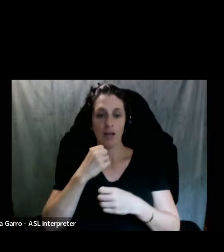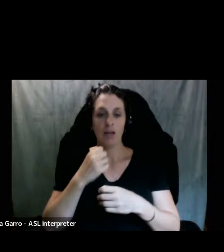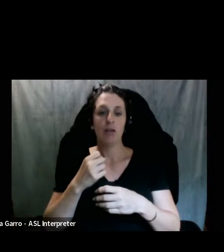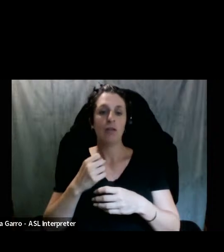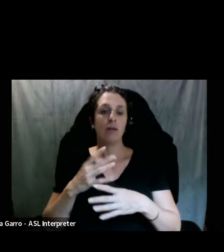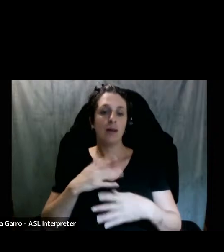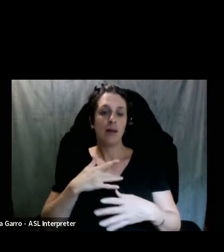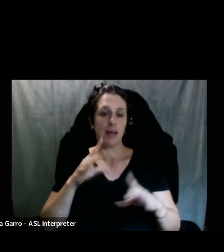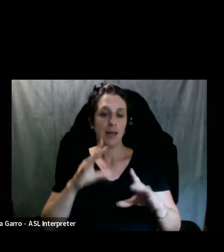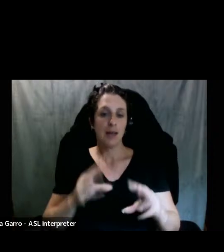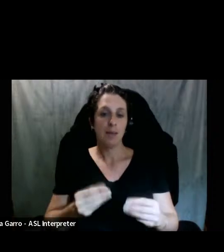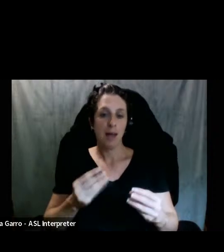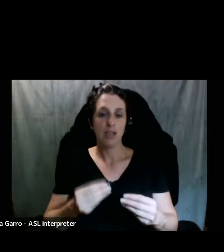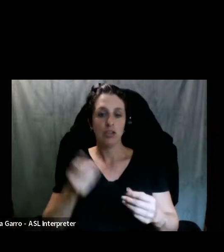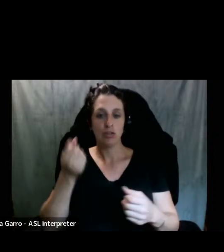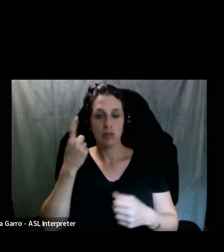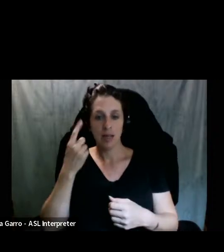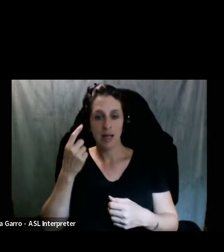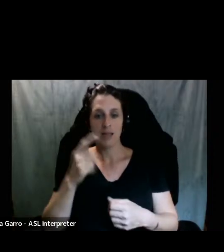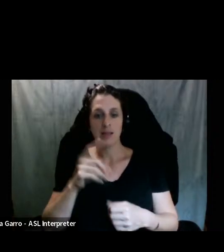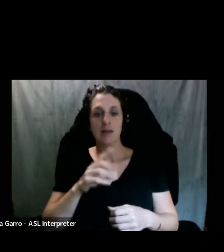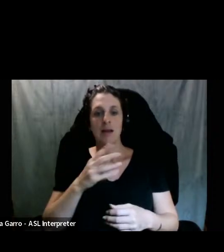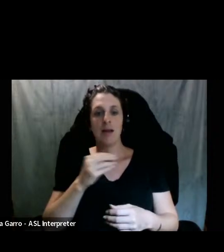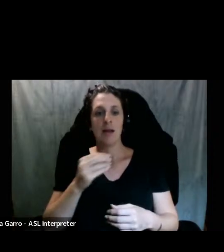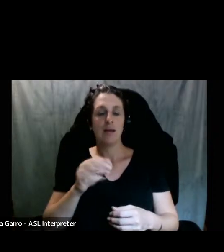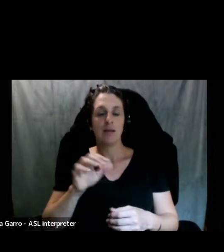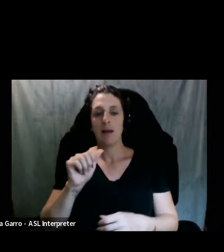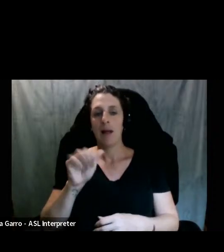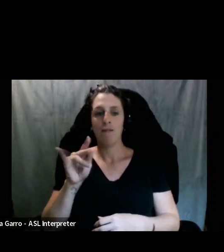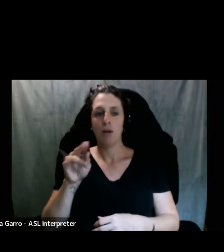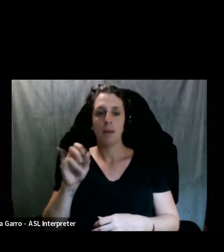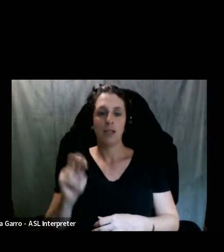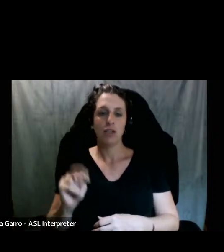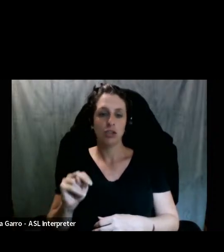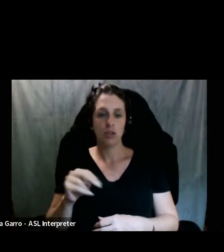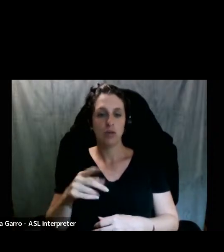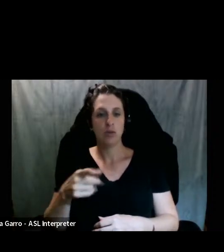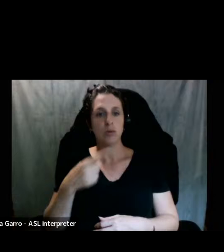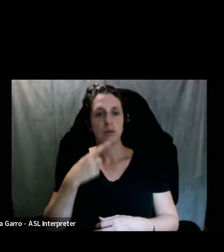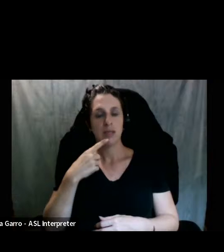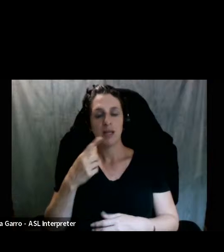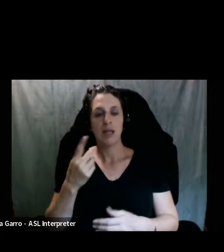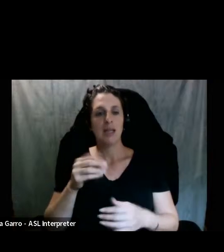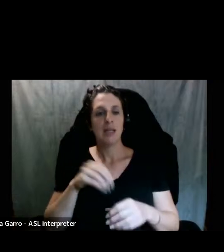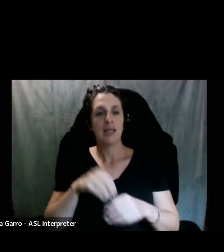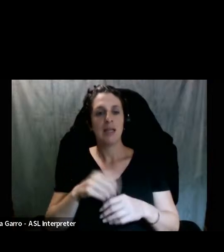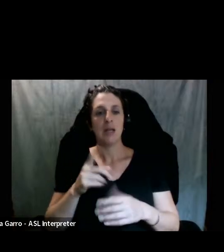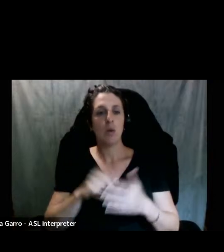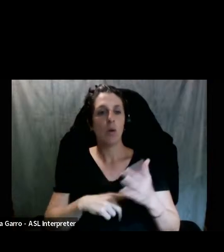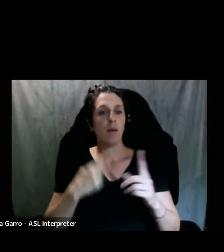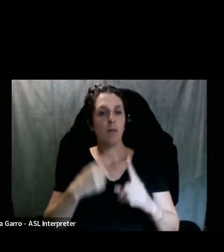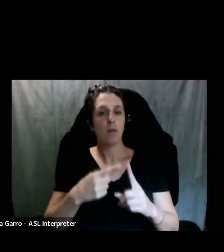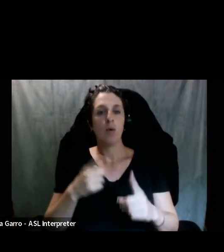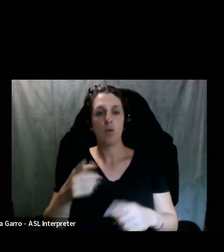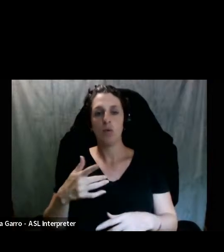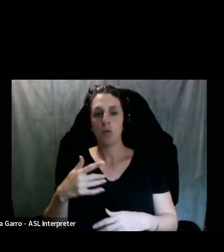when you said, you know, when you asked at what point in our upbringing we felt seen and heard